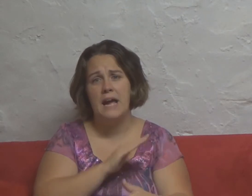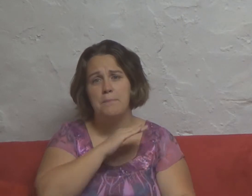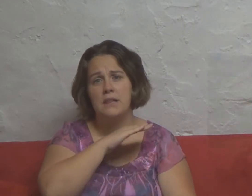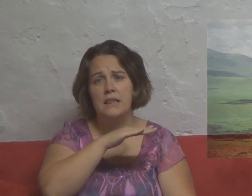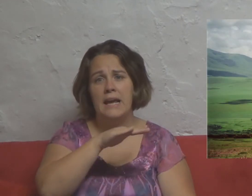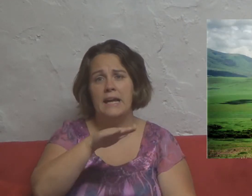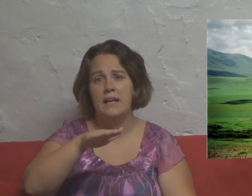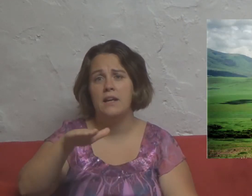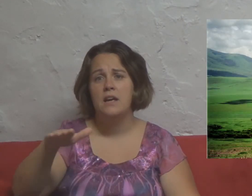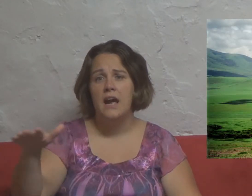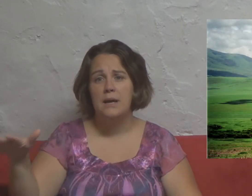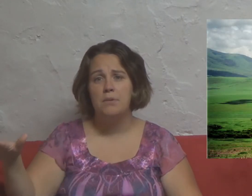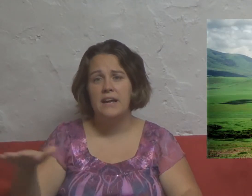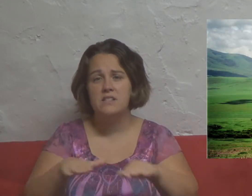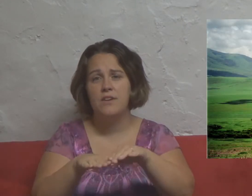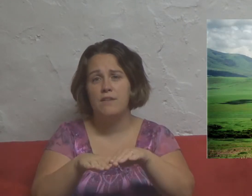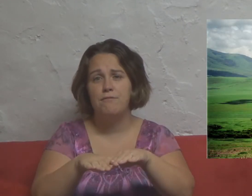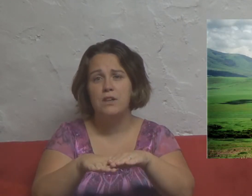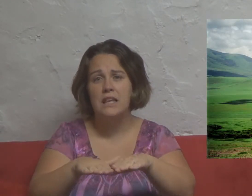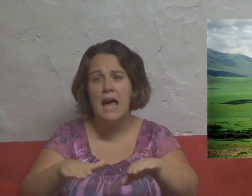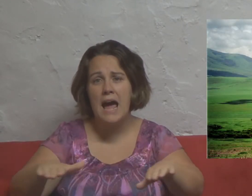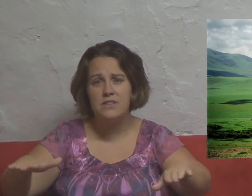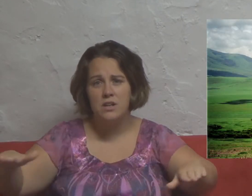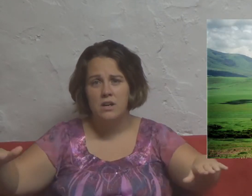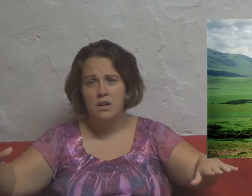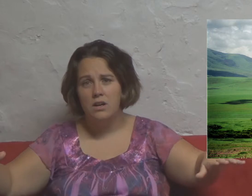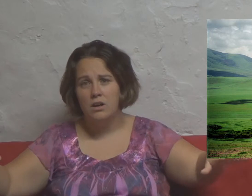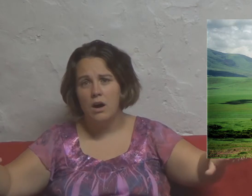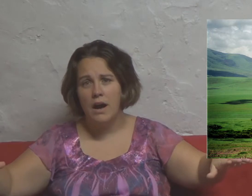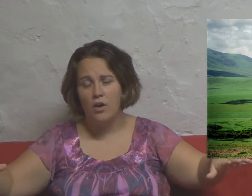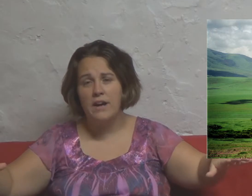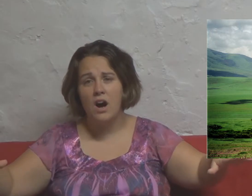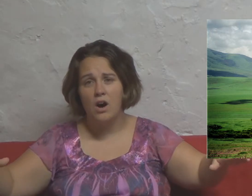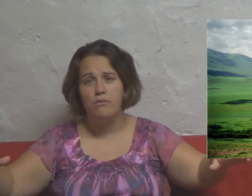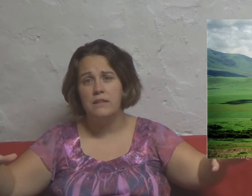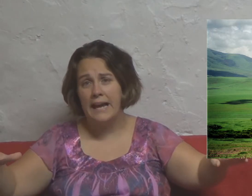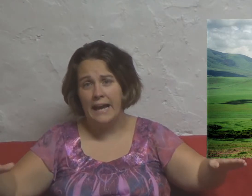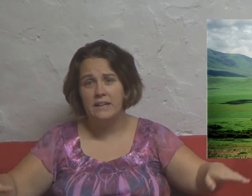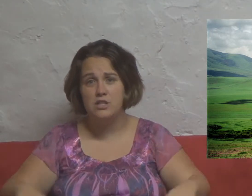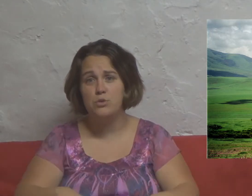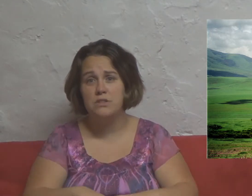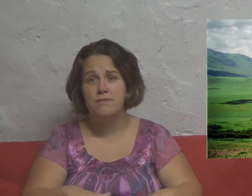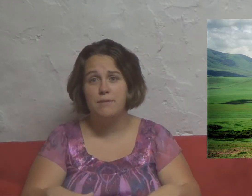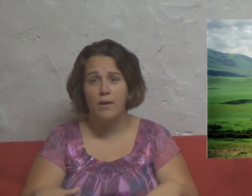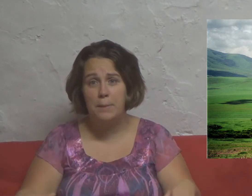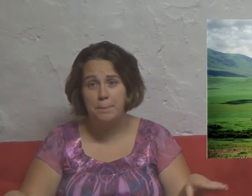a plain. And a plain is a very flat area of land, and it's usually very